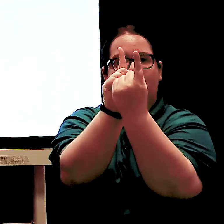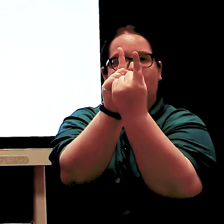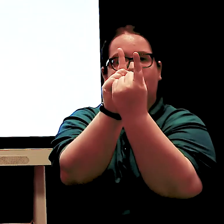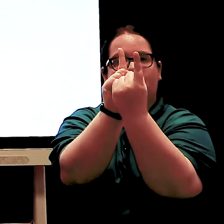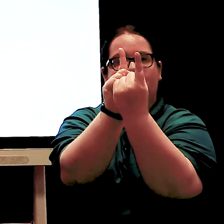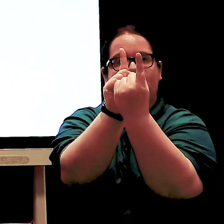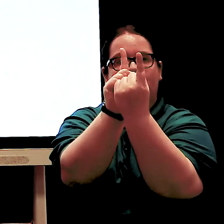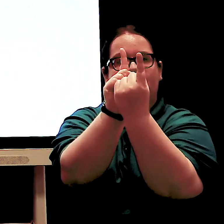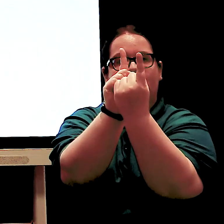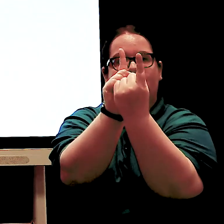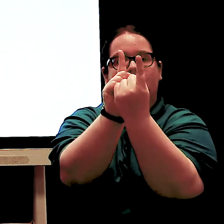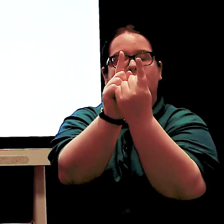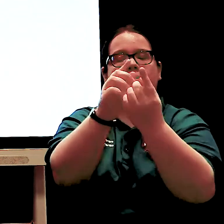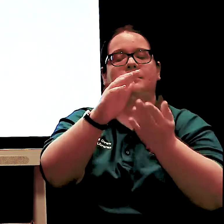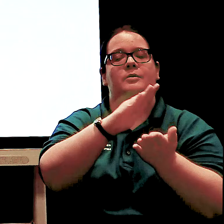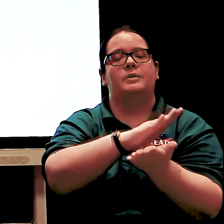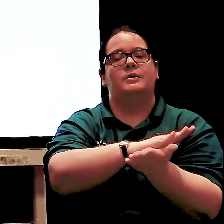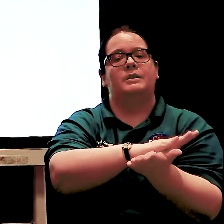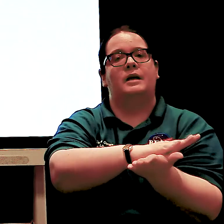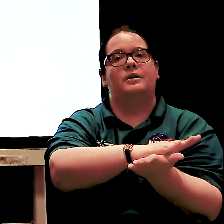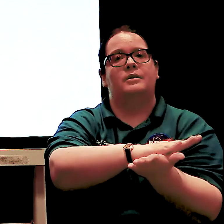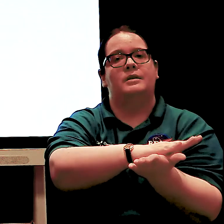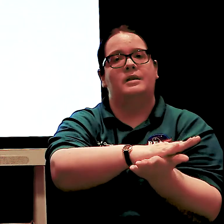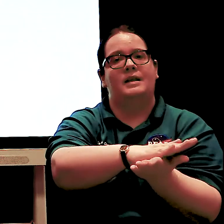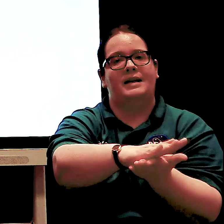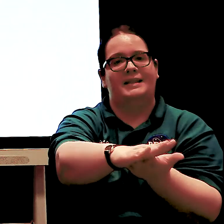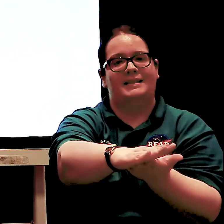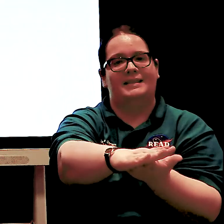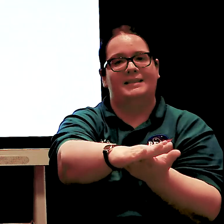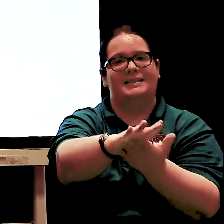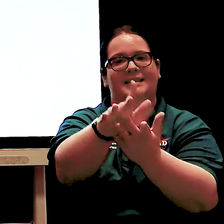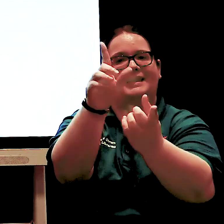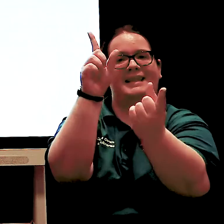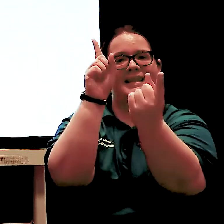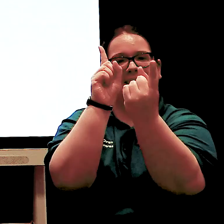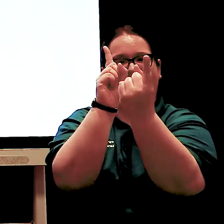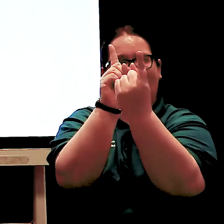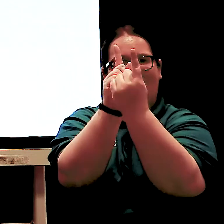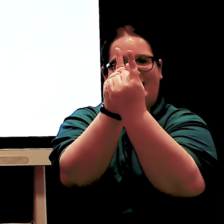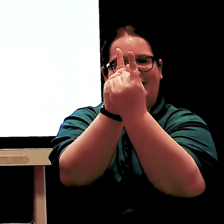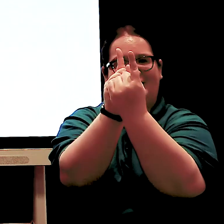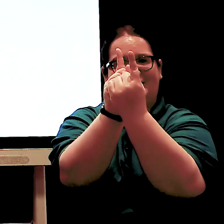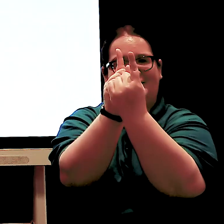other. So put those together. Nice to meet you.